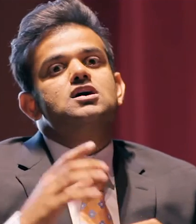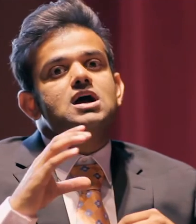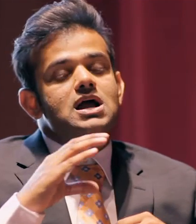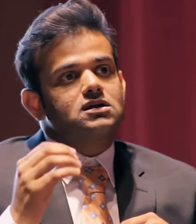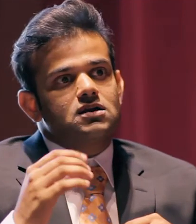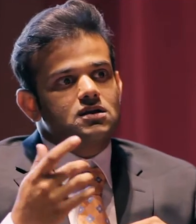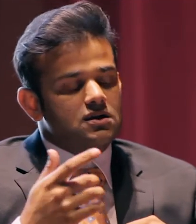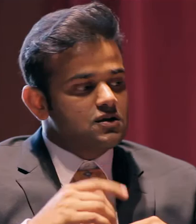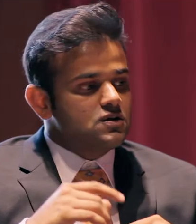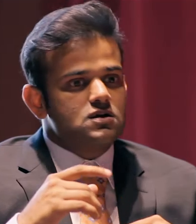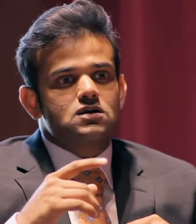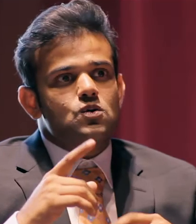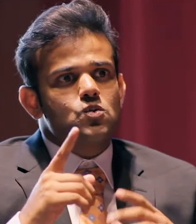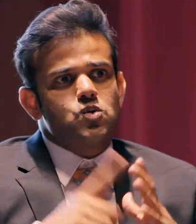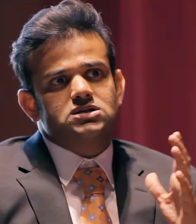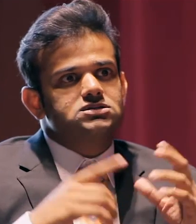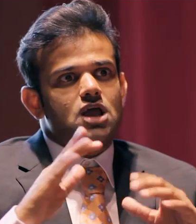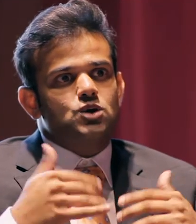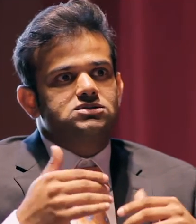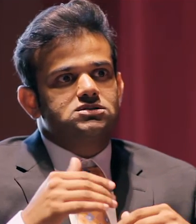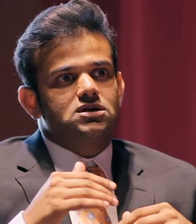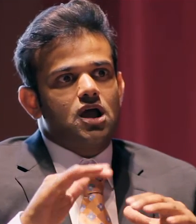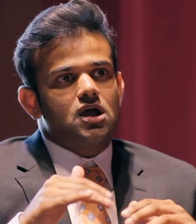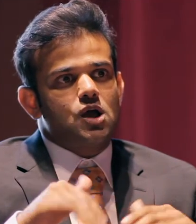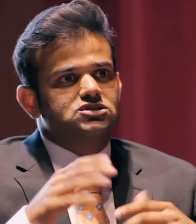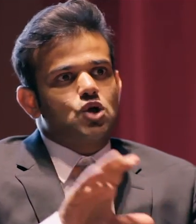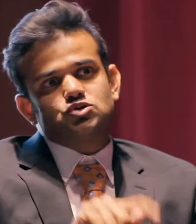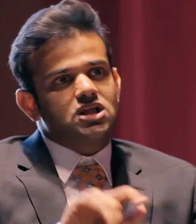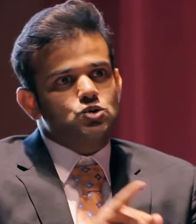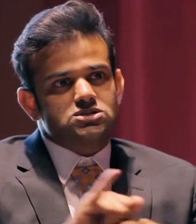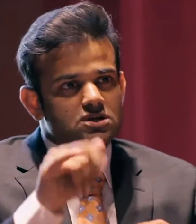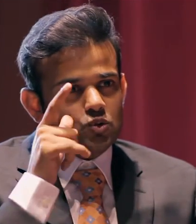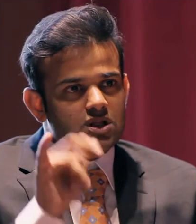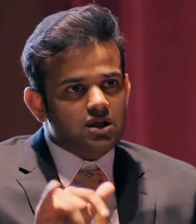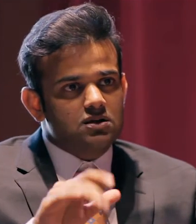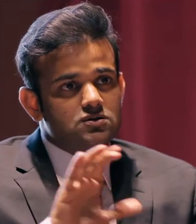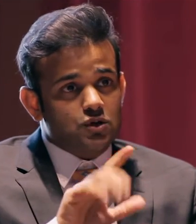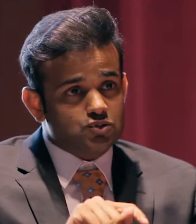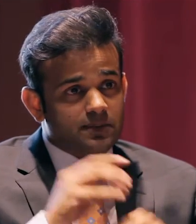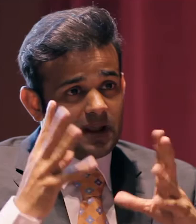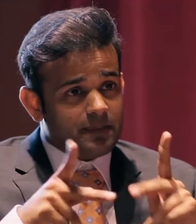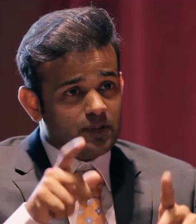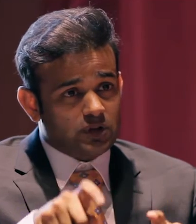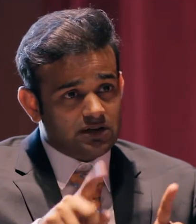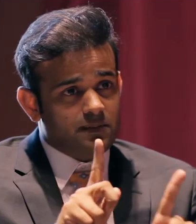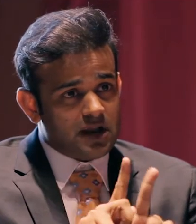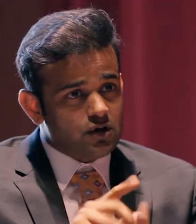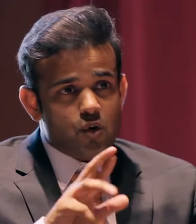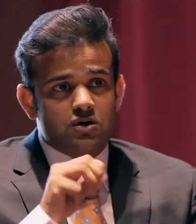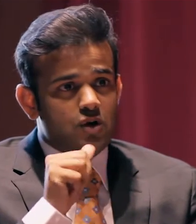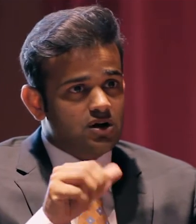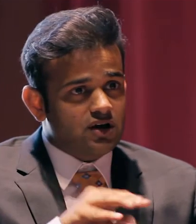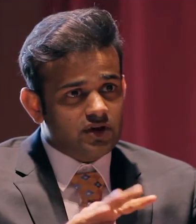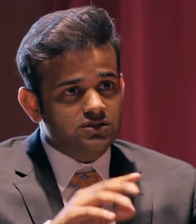yourself inspired and learned to continue to teach others. So do